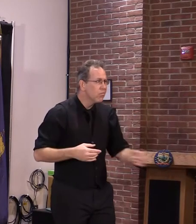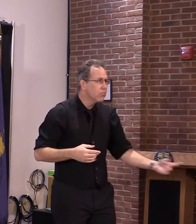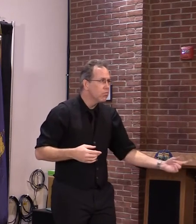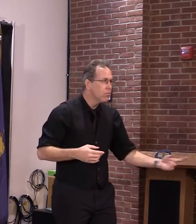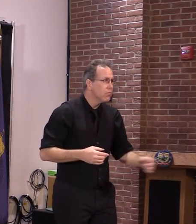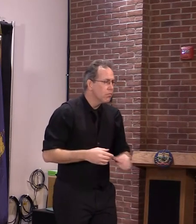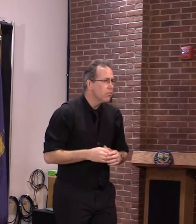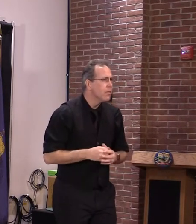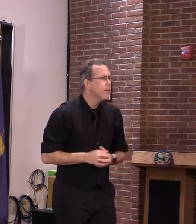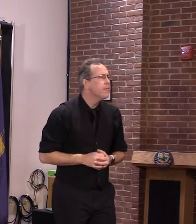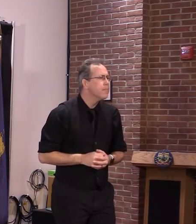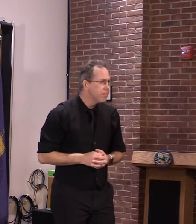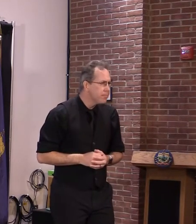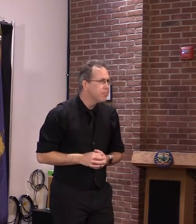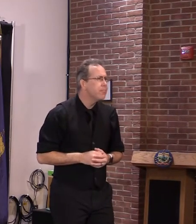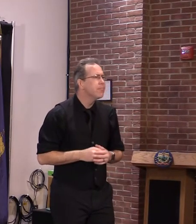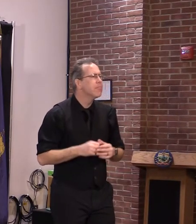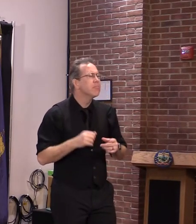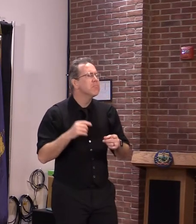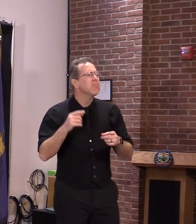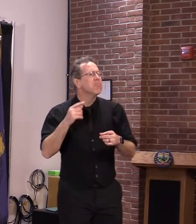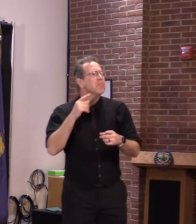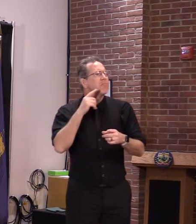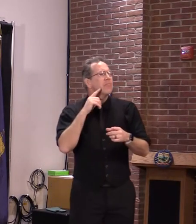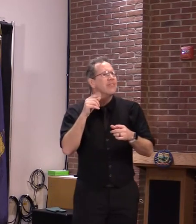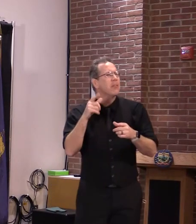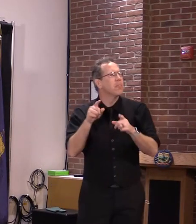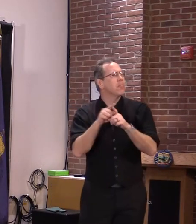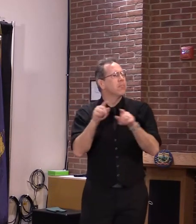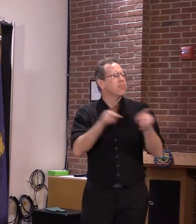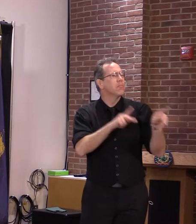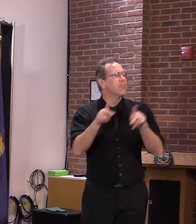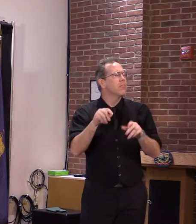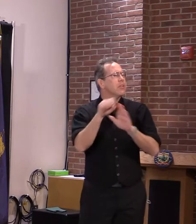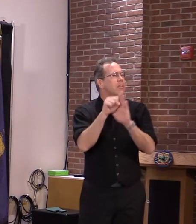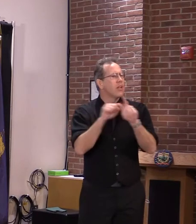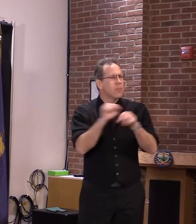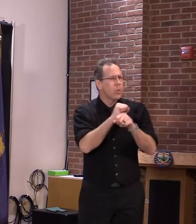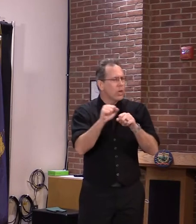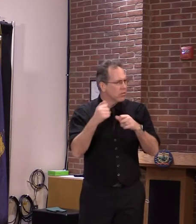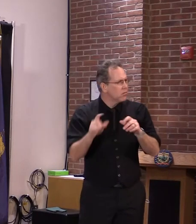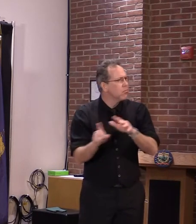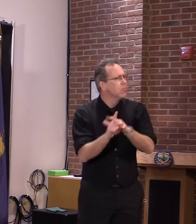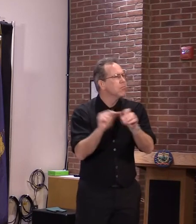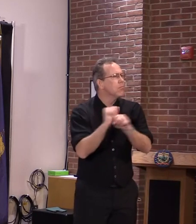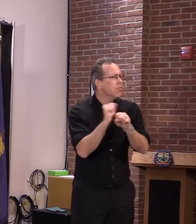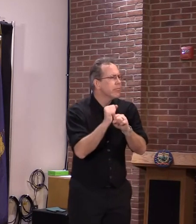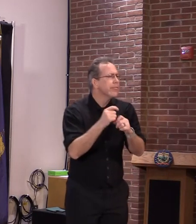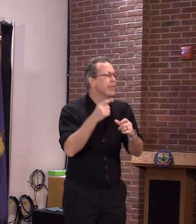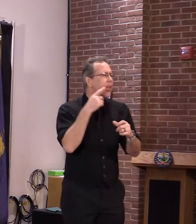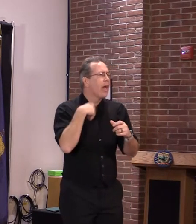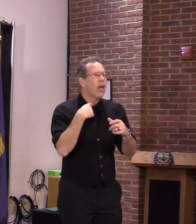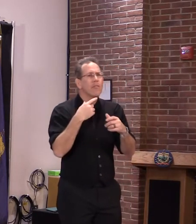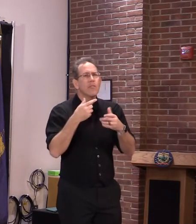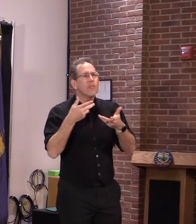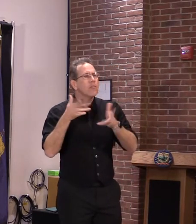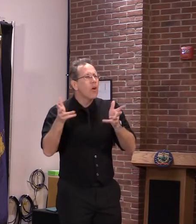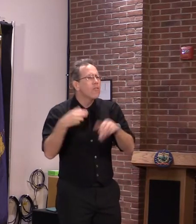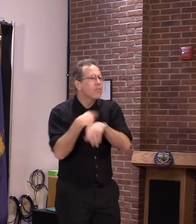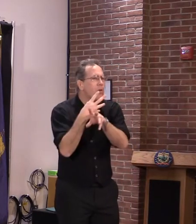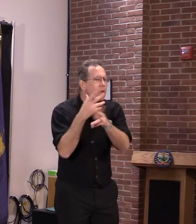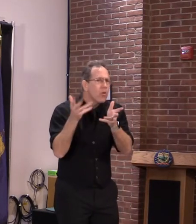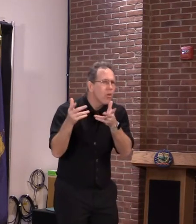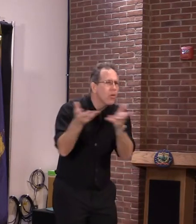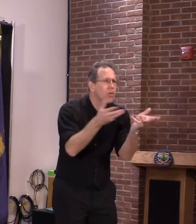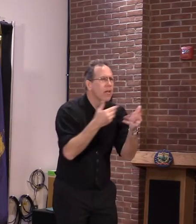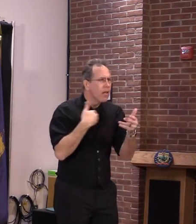AOE employees are just like all state employees. We're back, but there are exemptions for a telework policy that's enacted across state government.